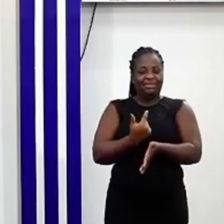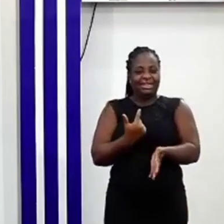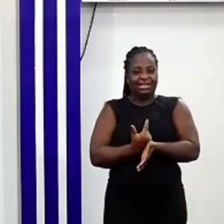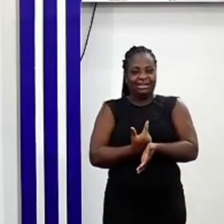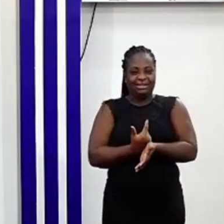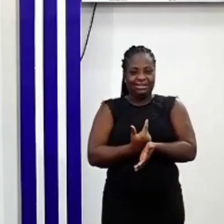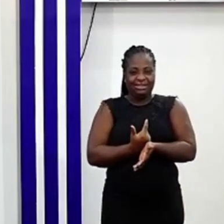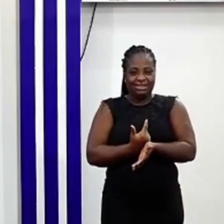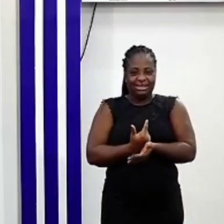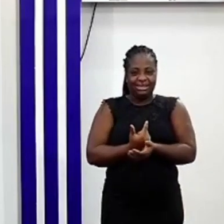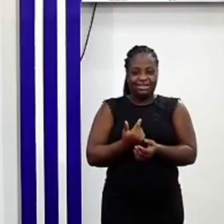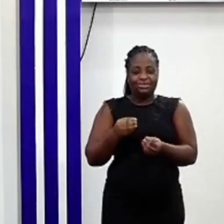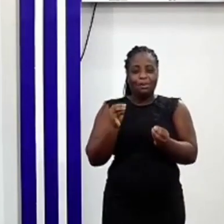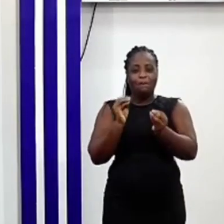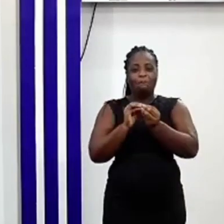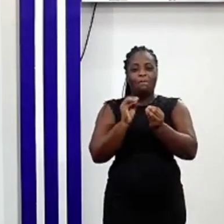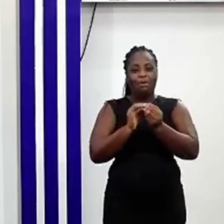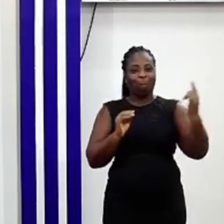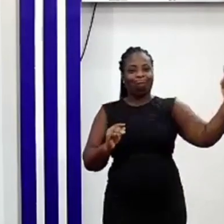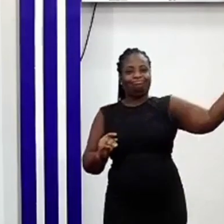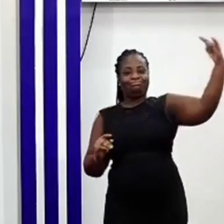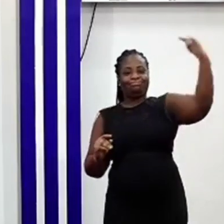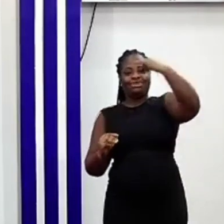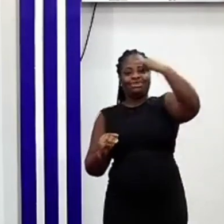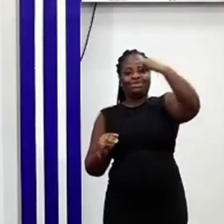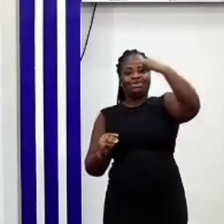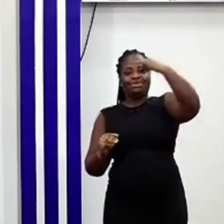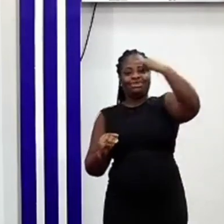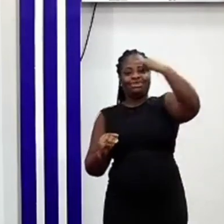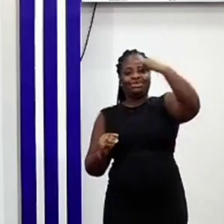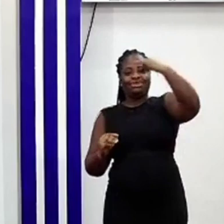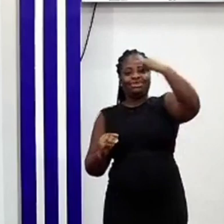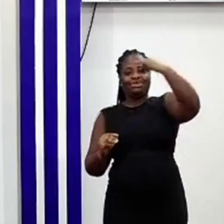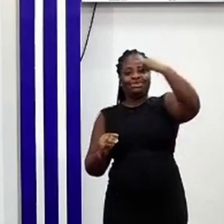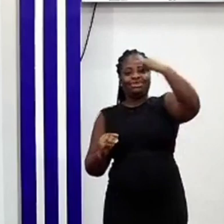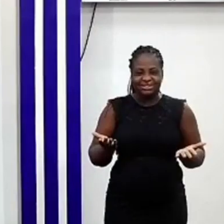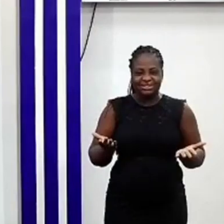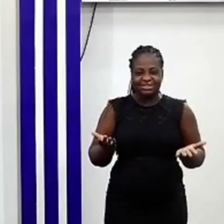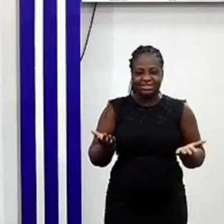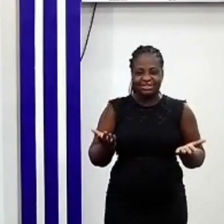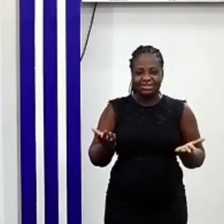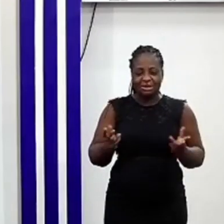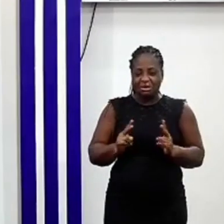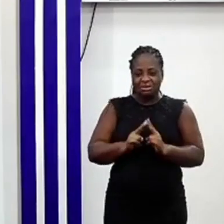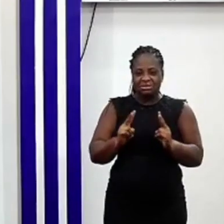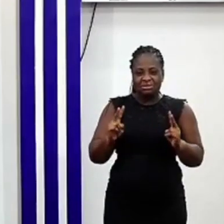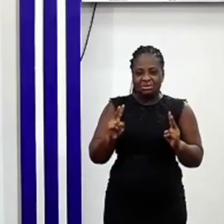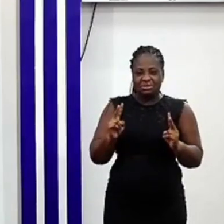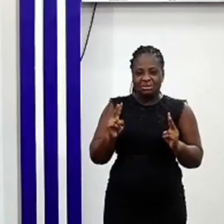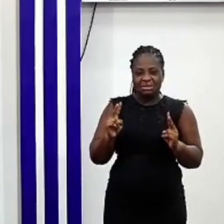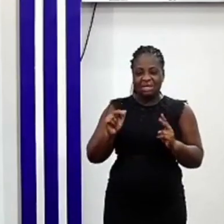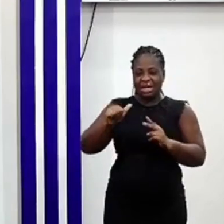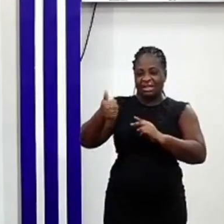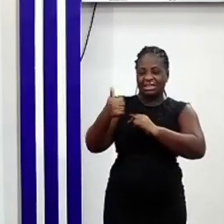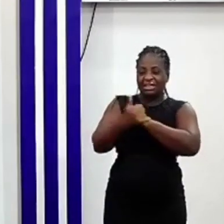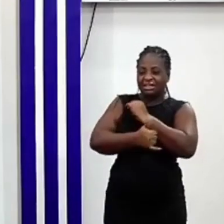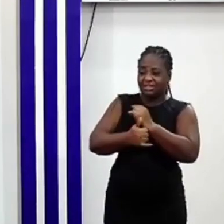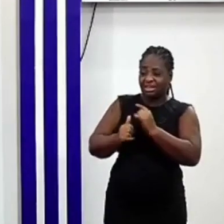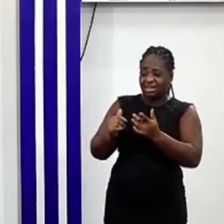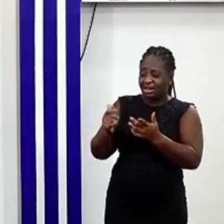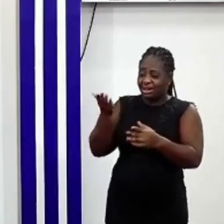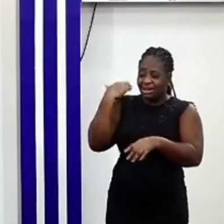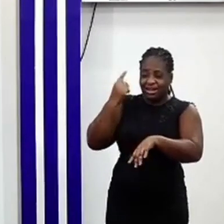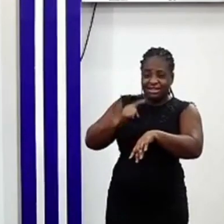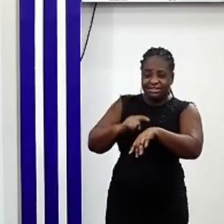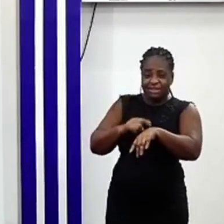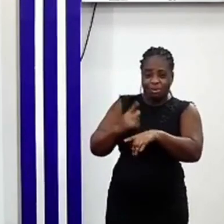an exporter of food to our neighbors and neighboring countries. And the last time I appeared here about a